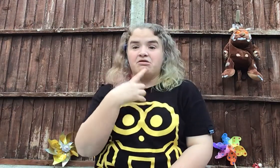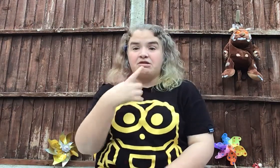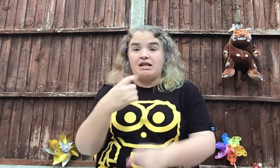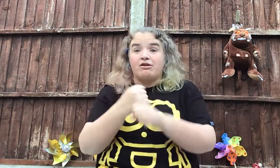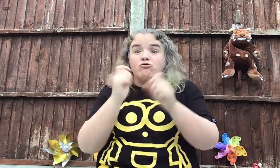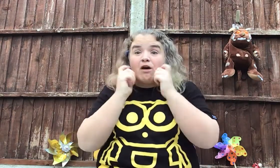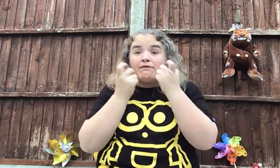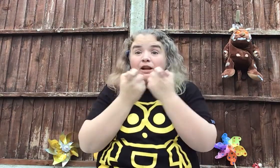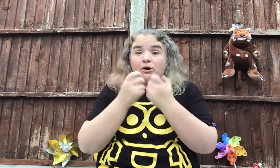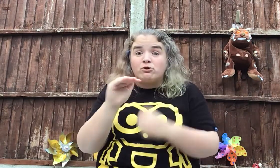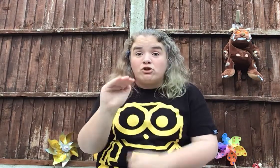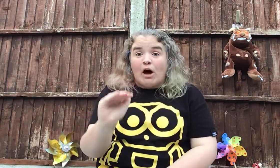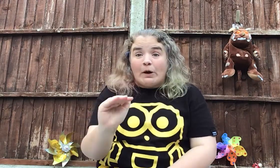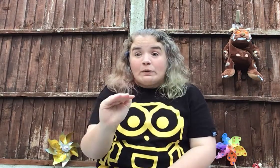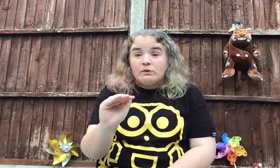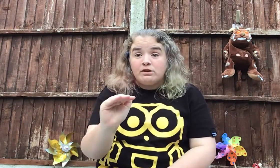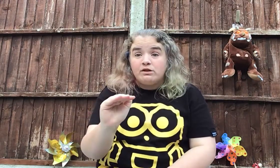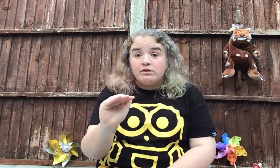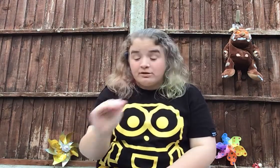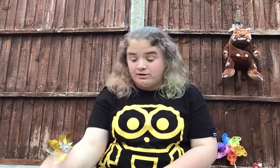said the Gruffalo's child.